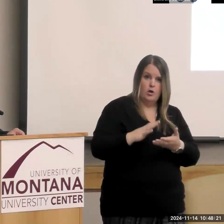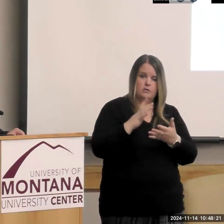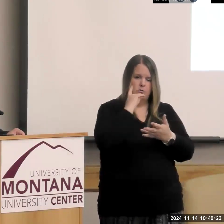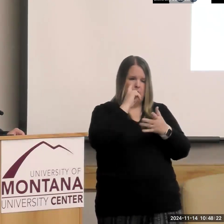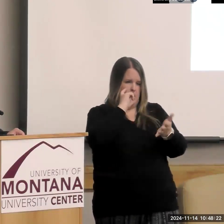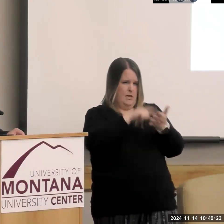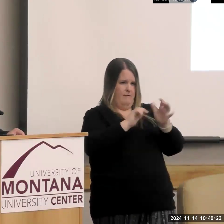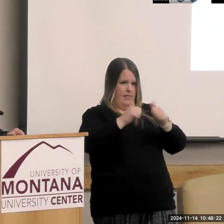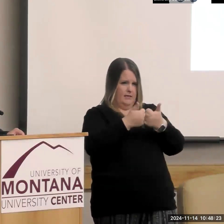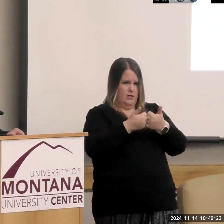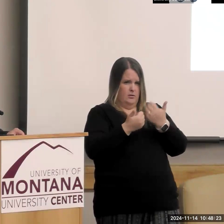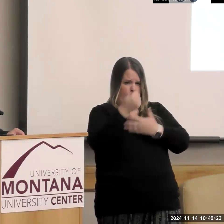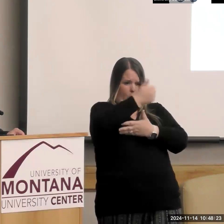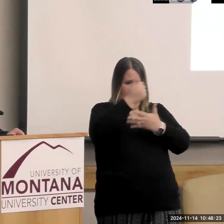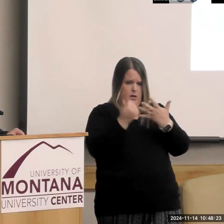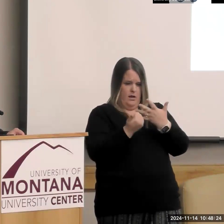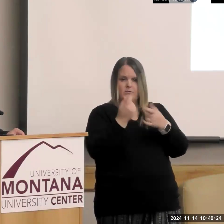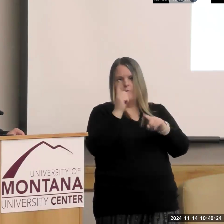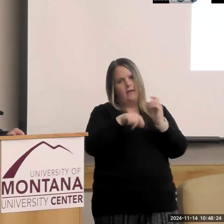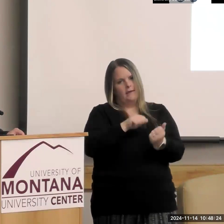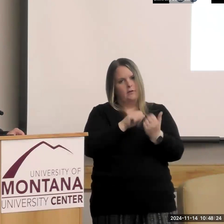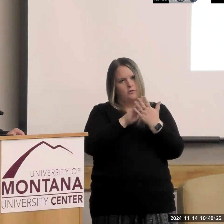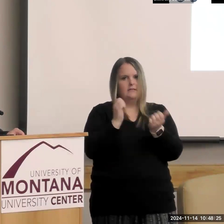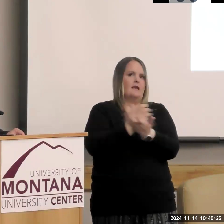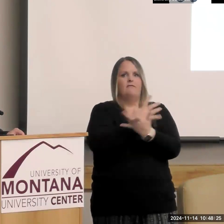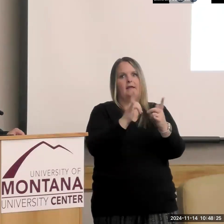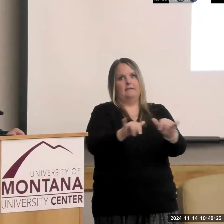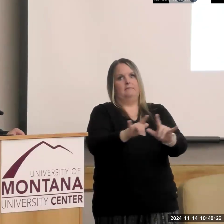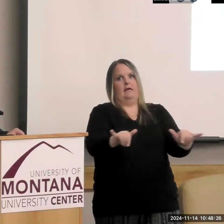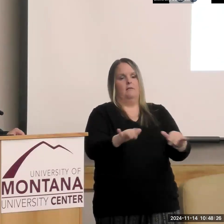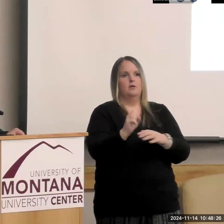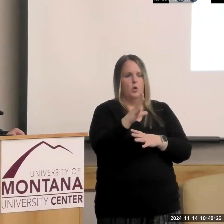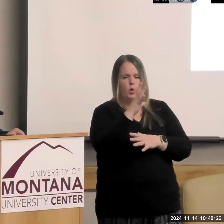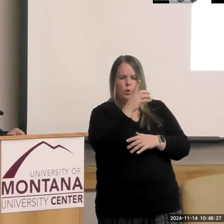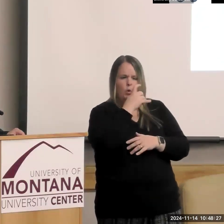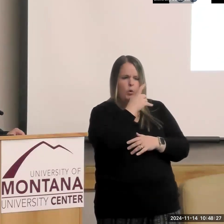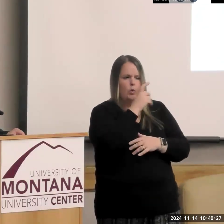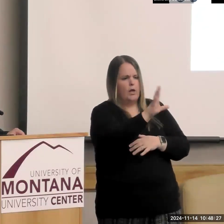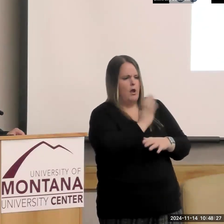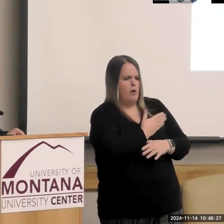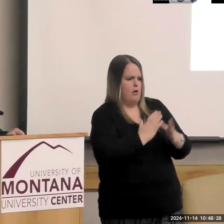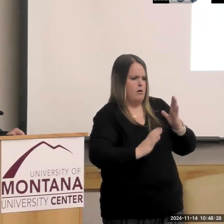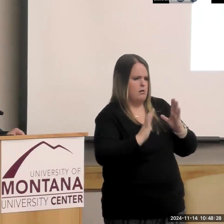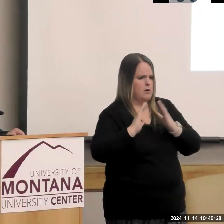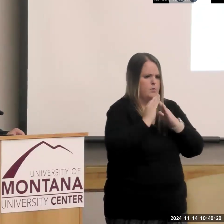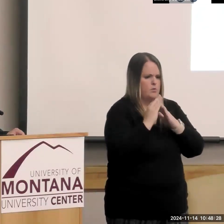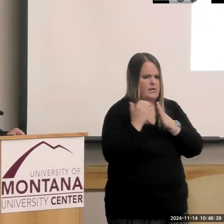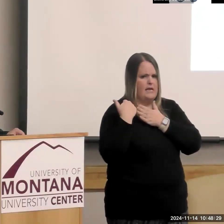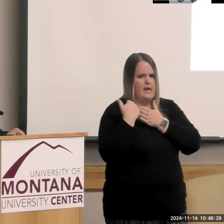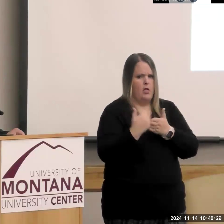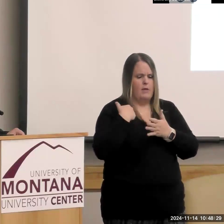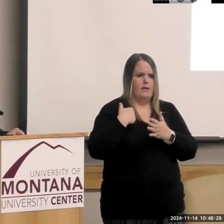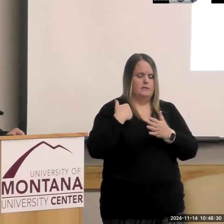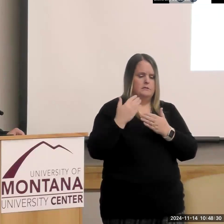what those challenges are because we can't address everything all of the time. And so we say, well, who in our community can help us move in that direction, can